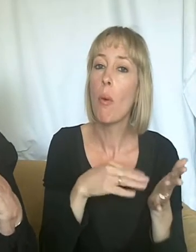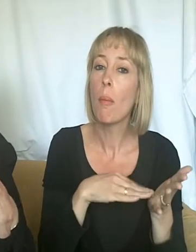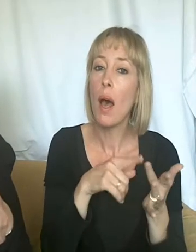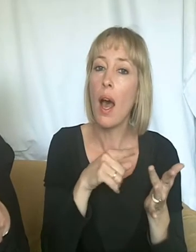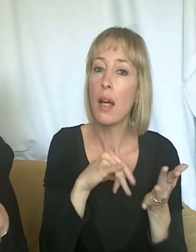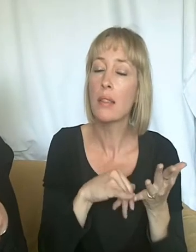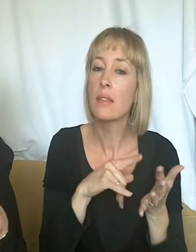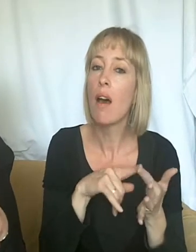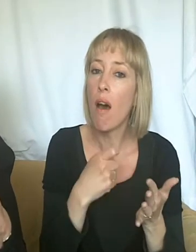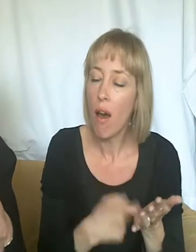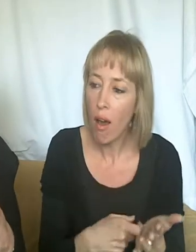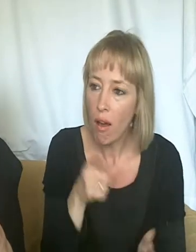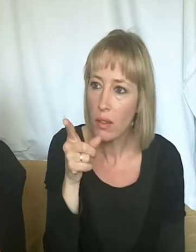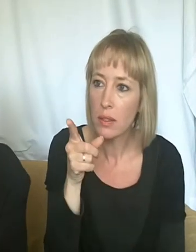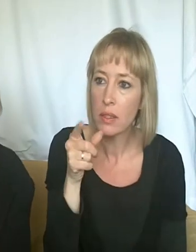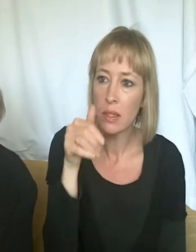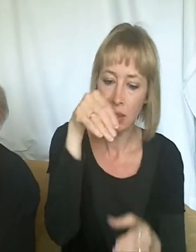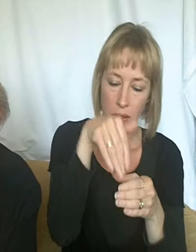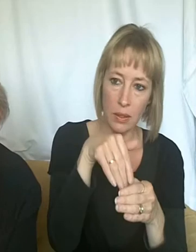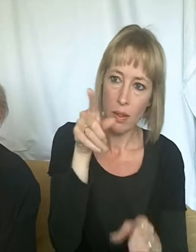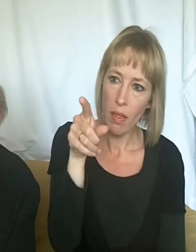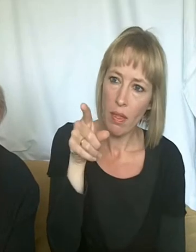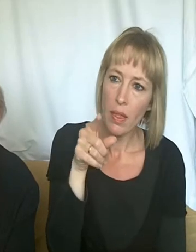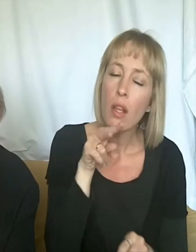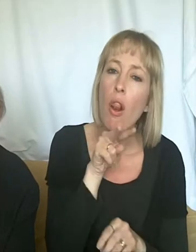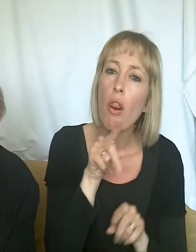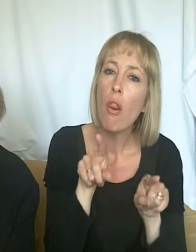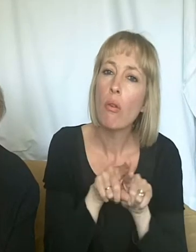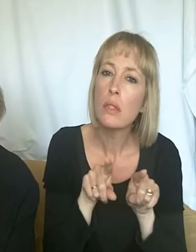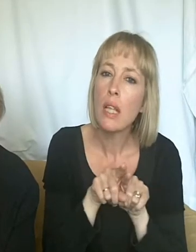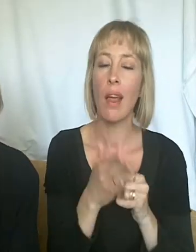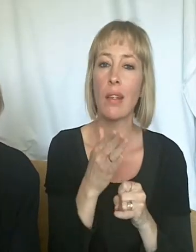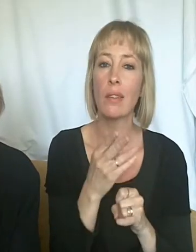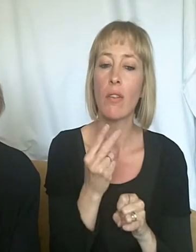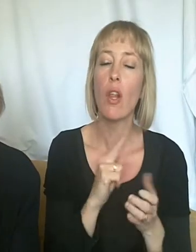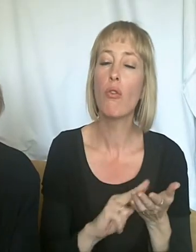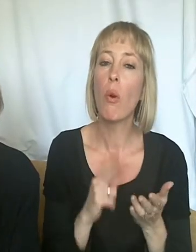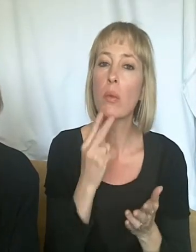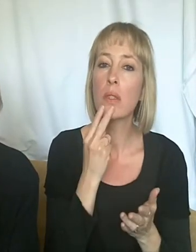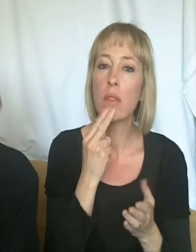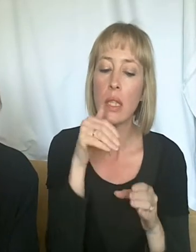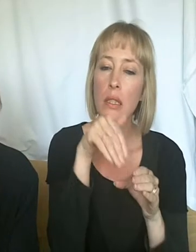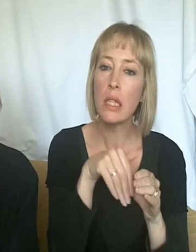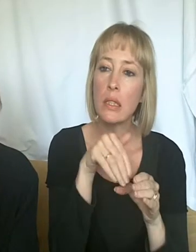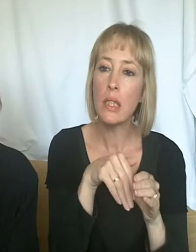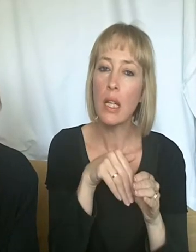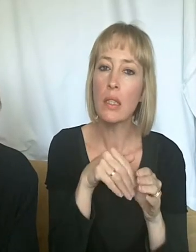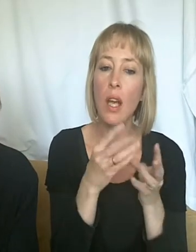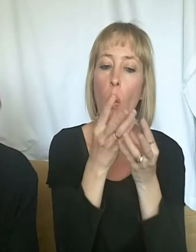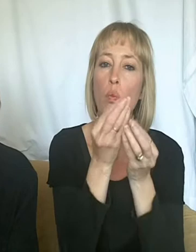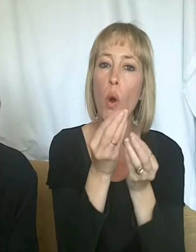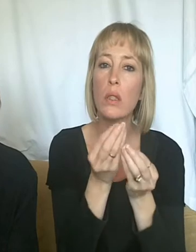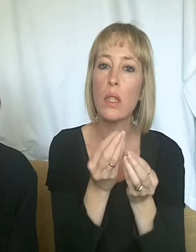This section here that looks like the end of a cigarette, inside is